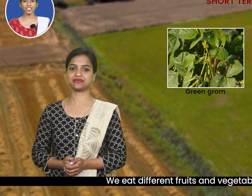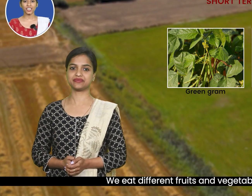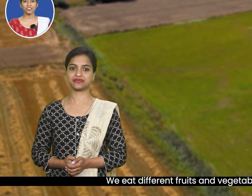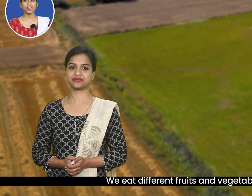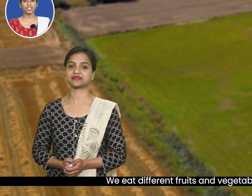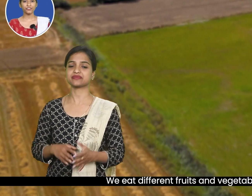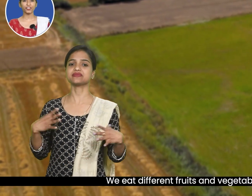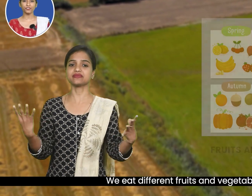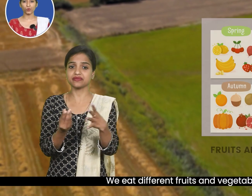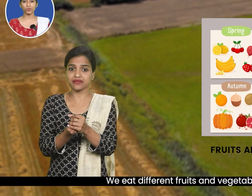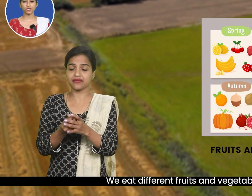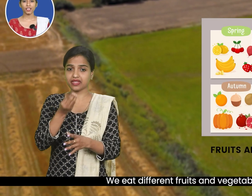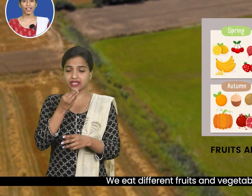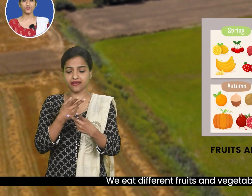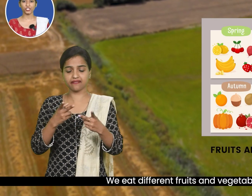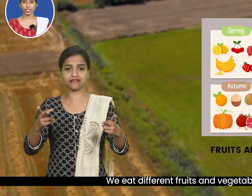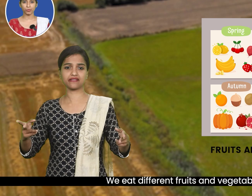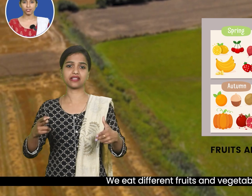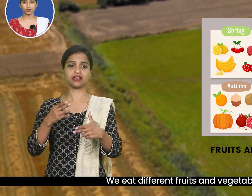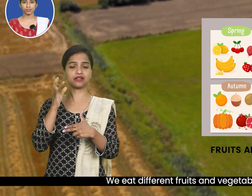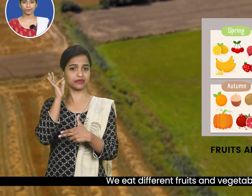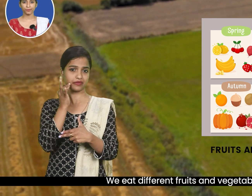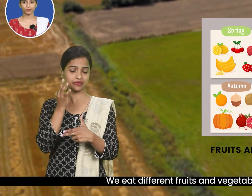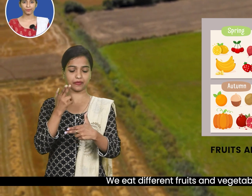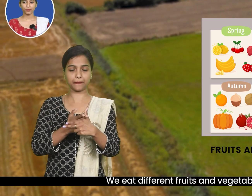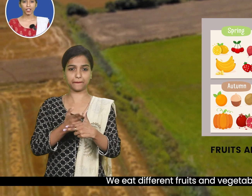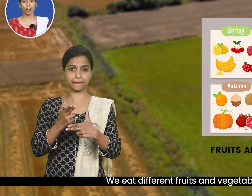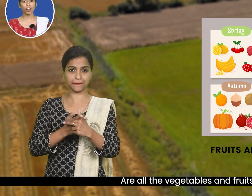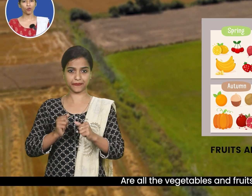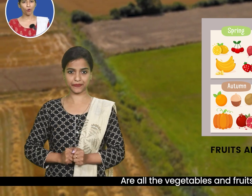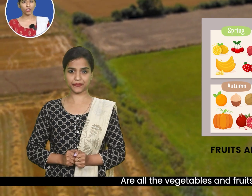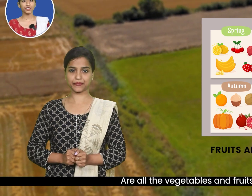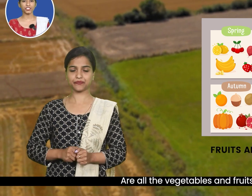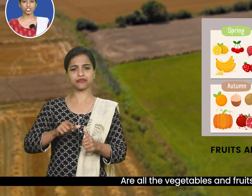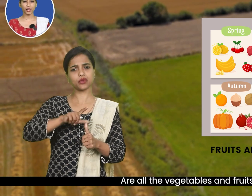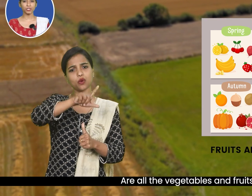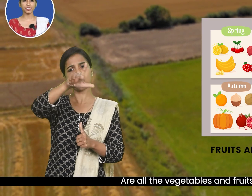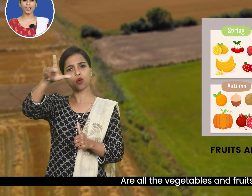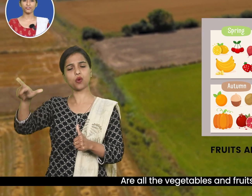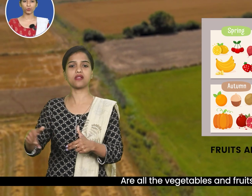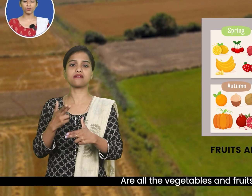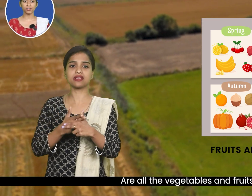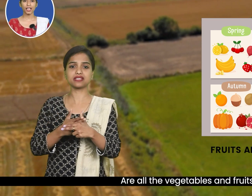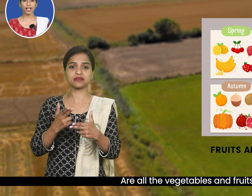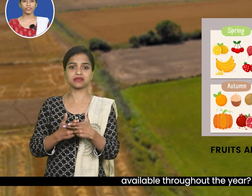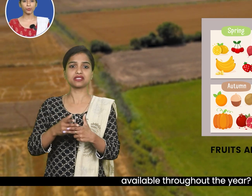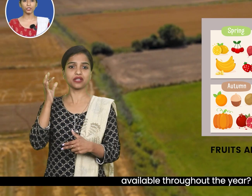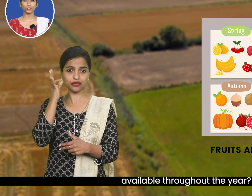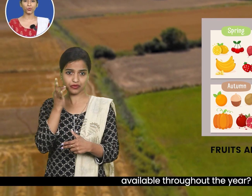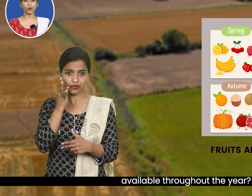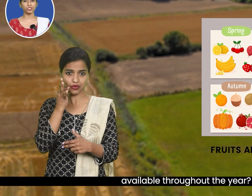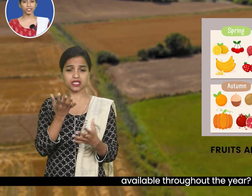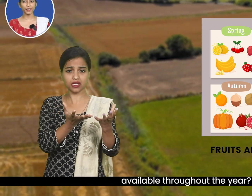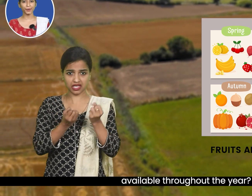We eat different fruits and vegetables. Are all the vegetables and fruits